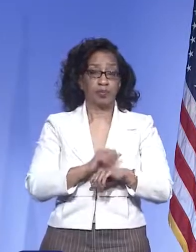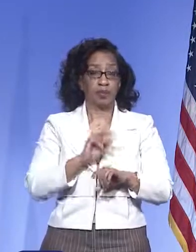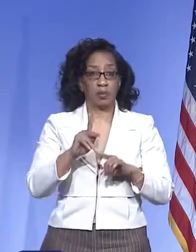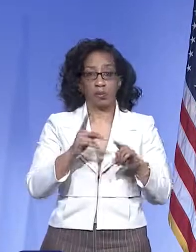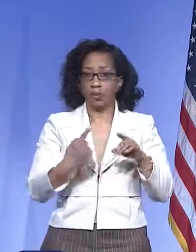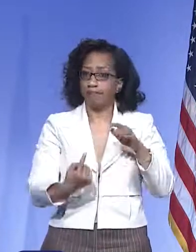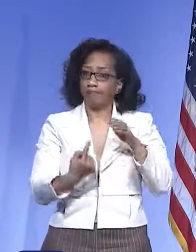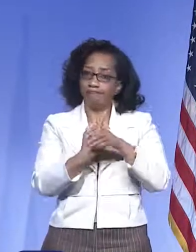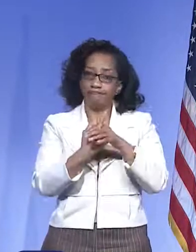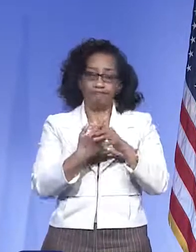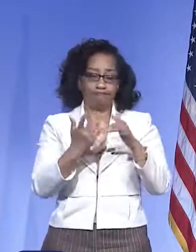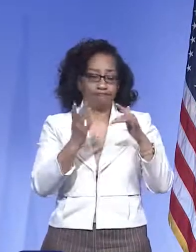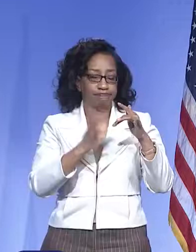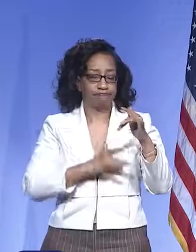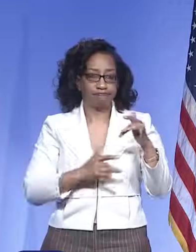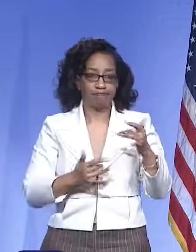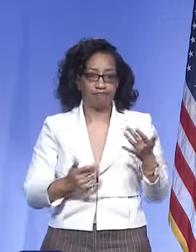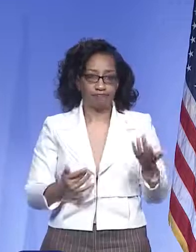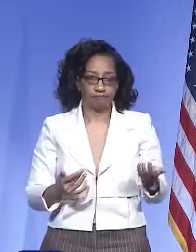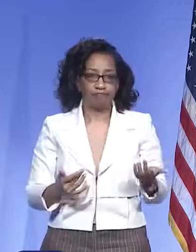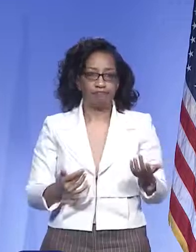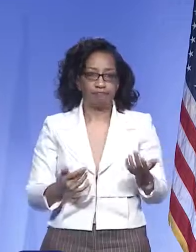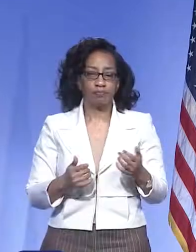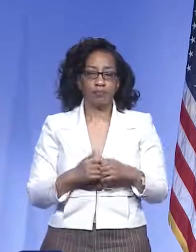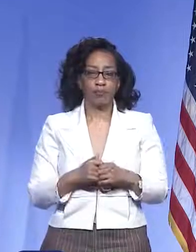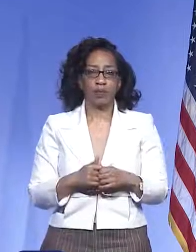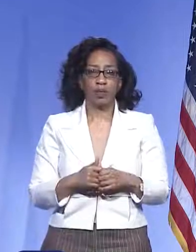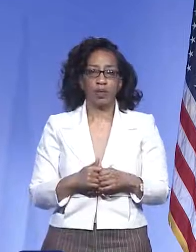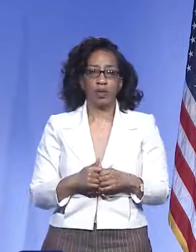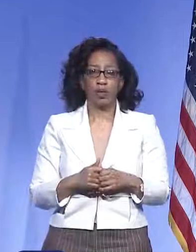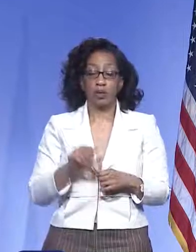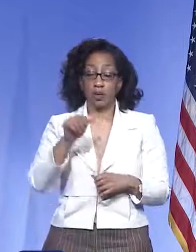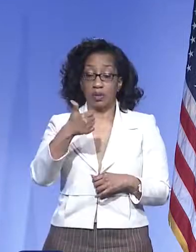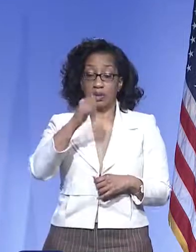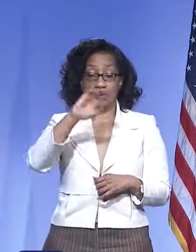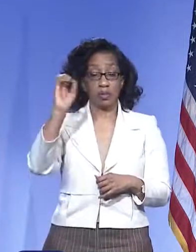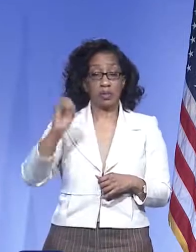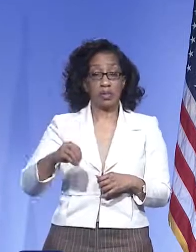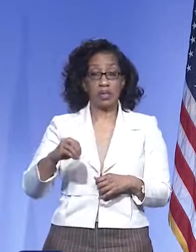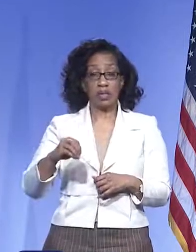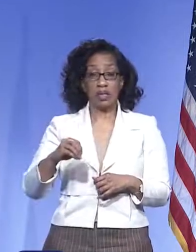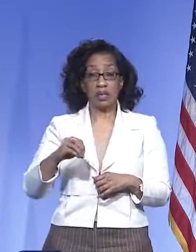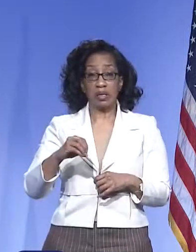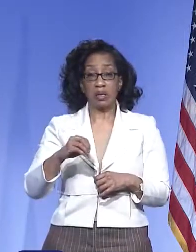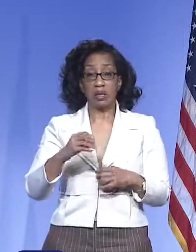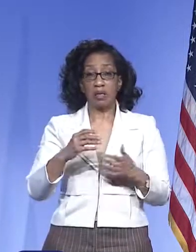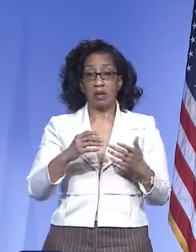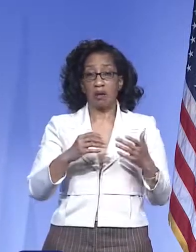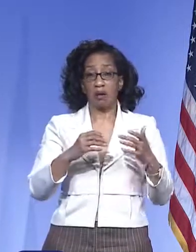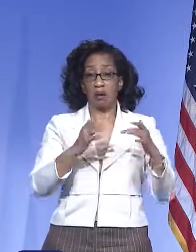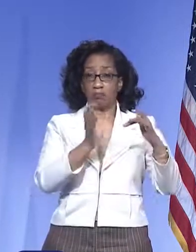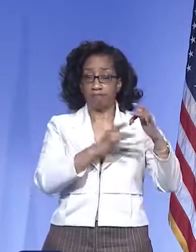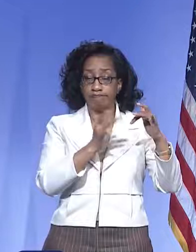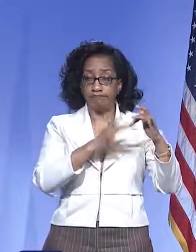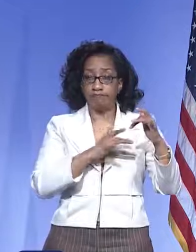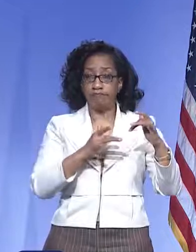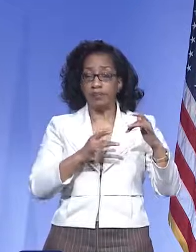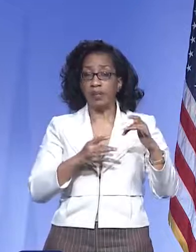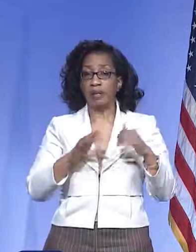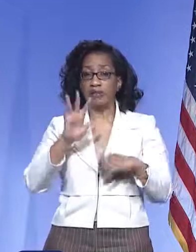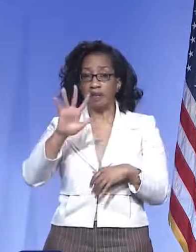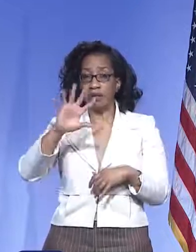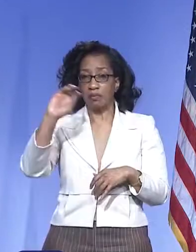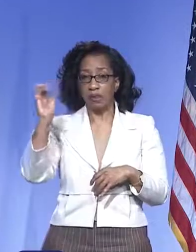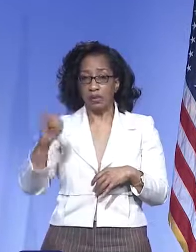So clearly there was not a demand for the second dose there. But so about 10% no-show and about 5% of the vaccine appointments were